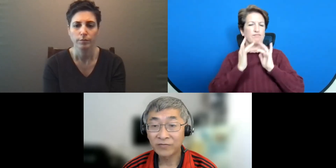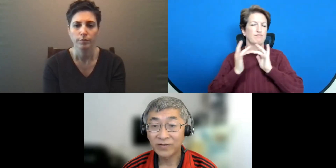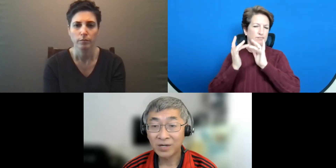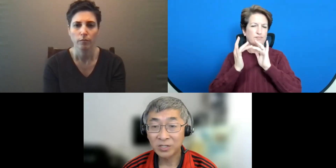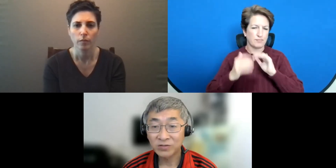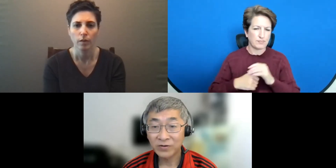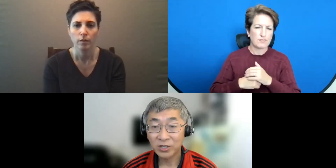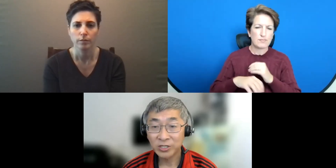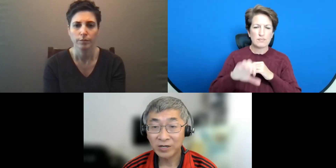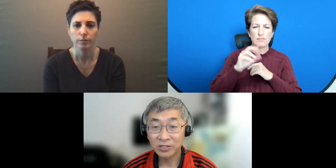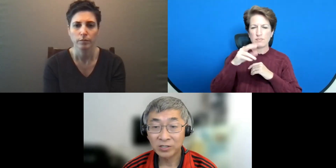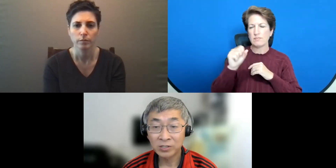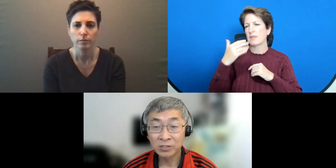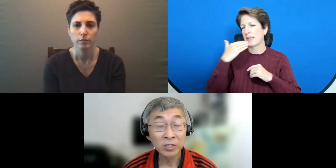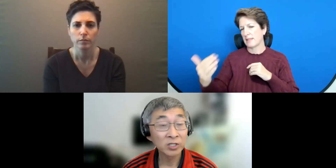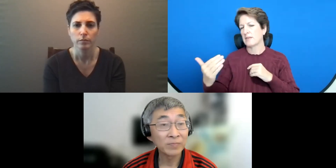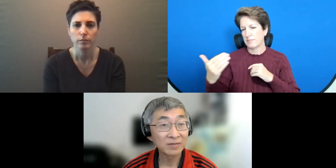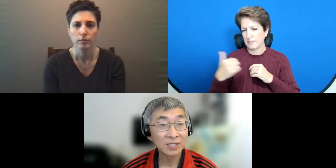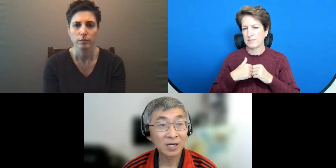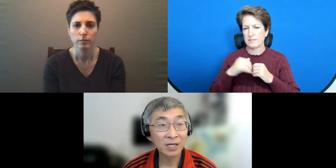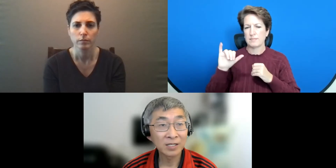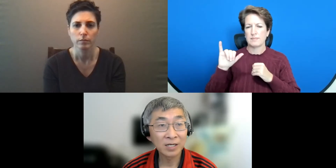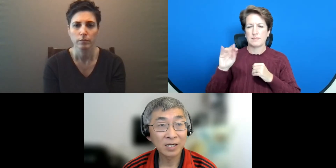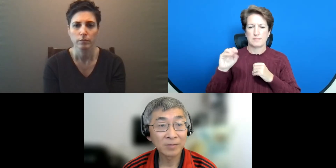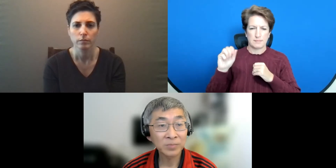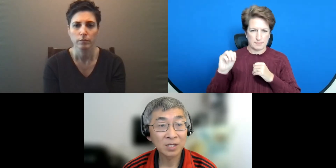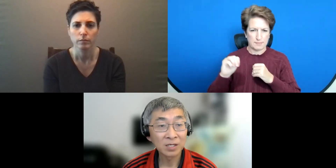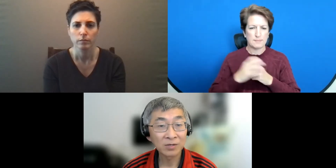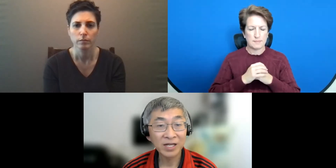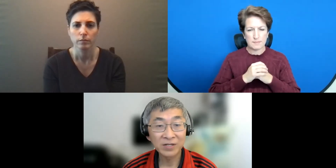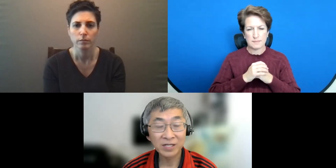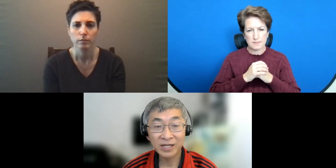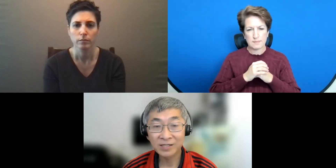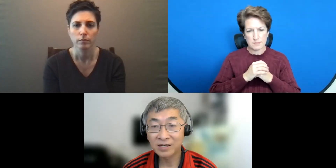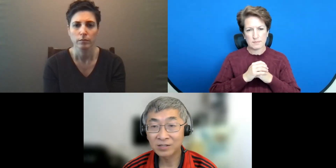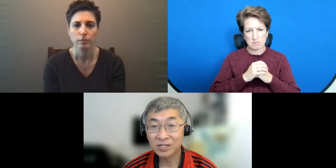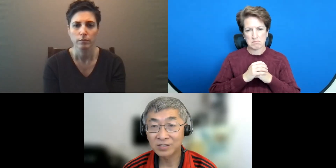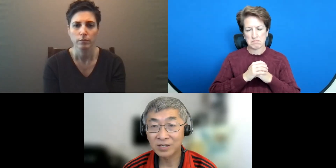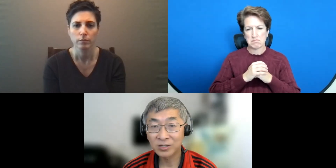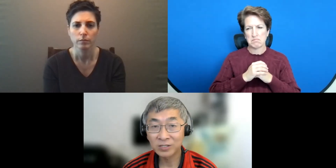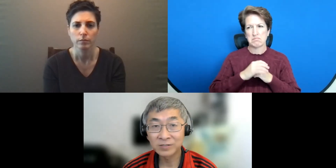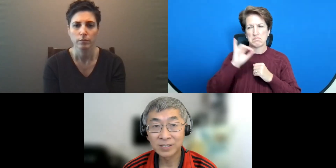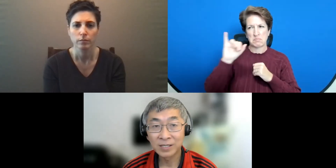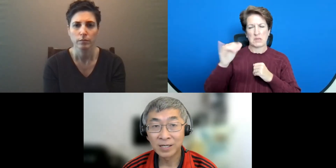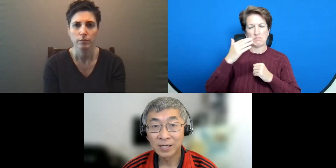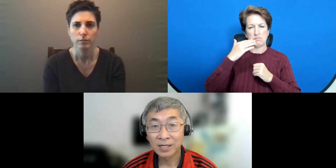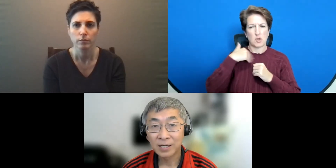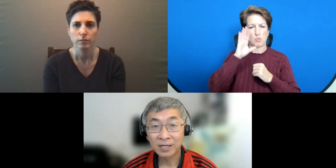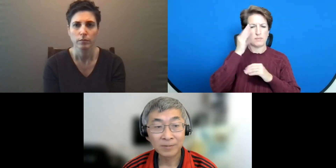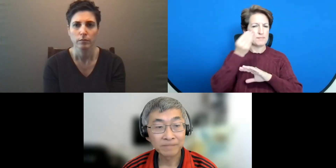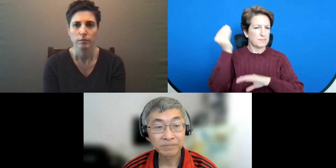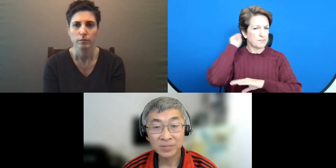Thank you very much for your sharing, Iman, and we'll definitely take that into consideration.